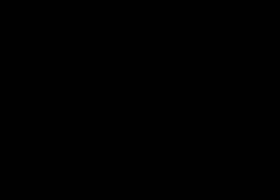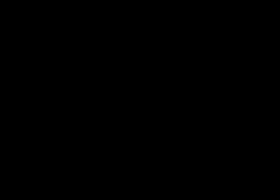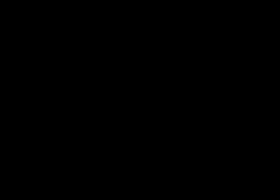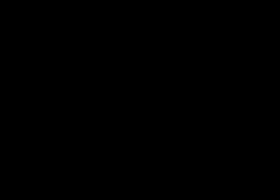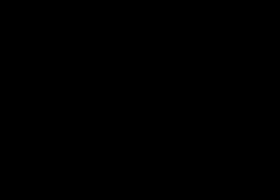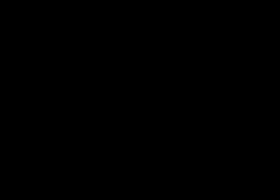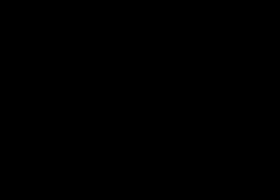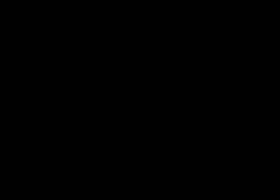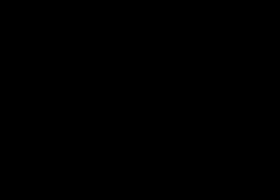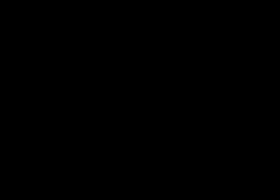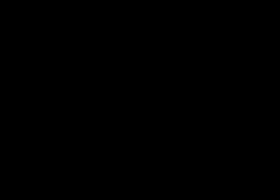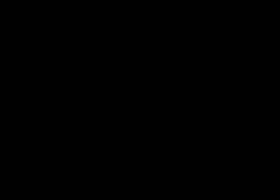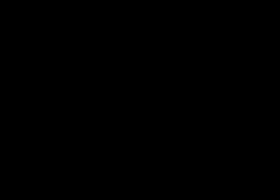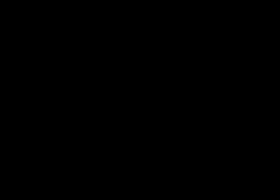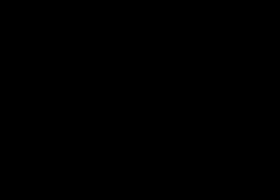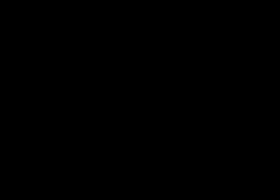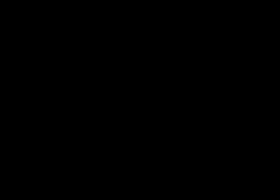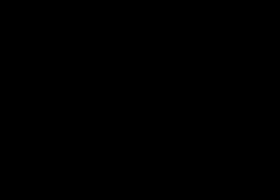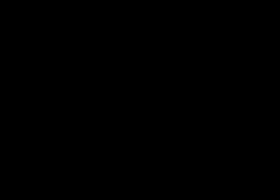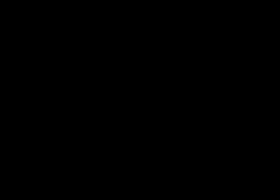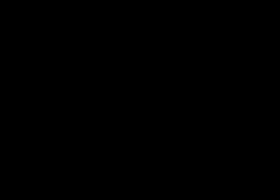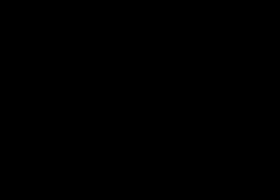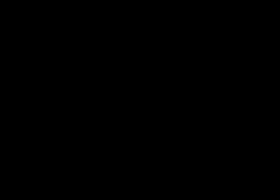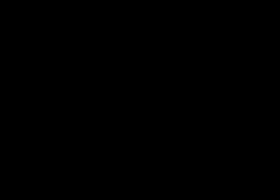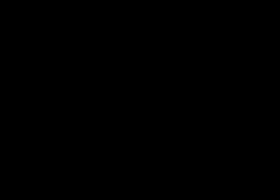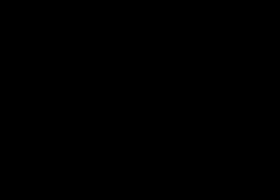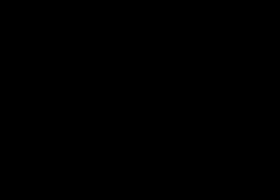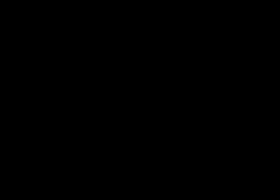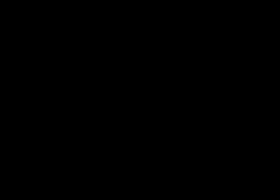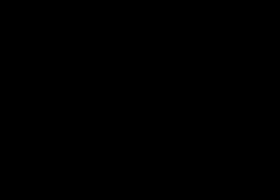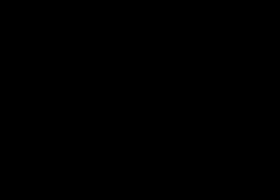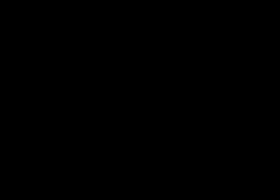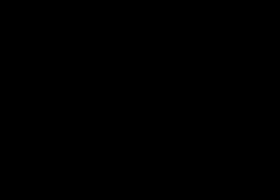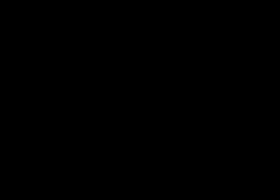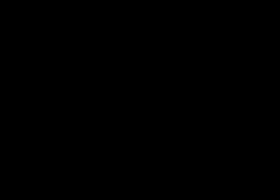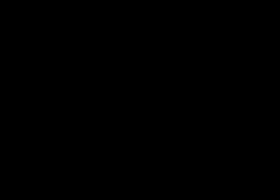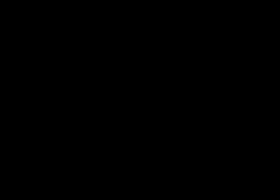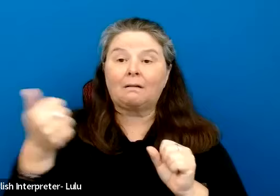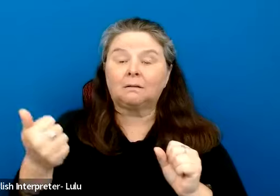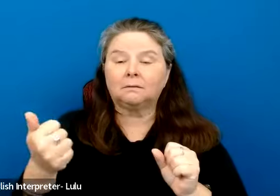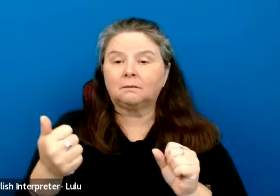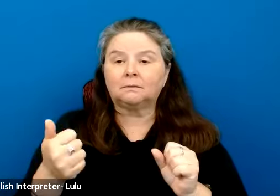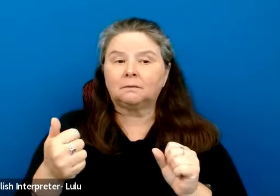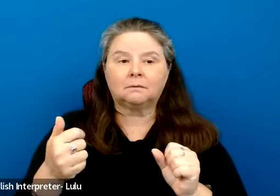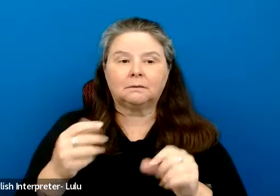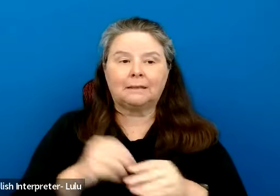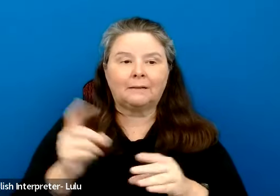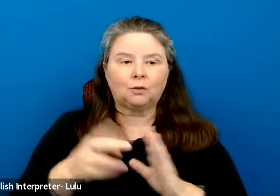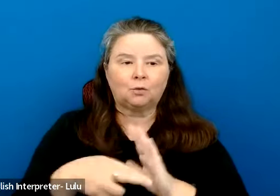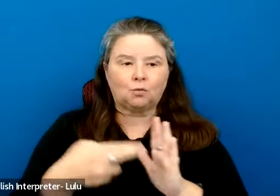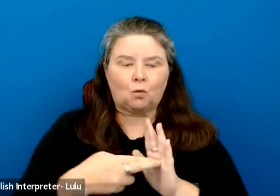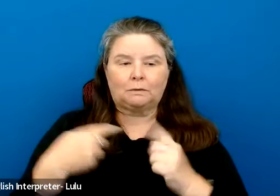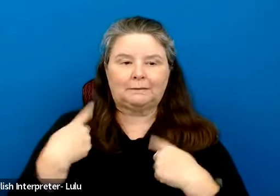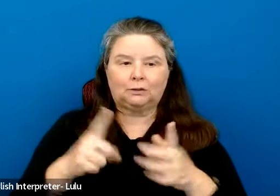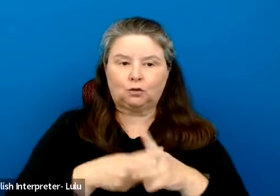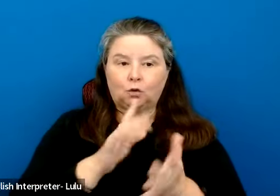volunteer coordinator. So she has graciously taken over the secretary position, and but everybody else has been in these roles since the beginning of